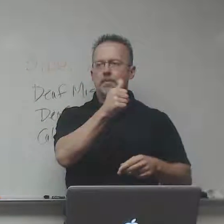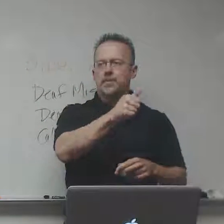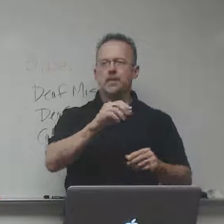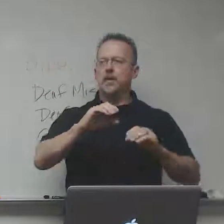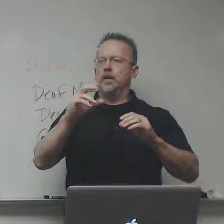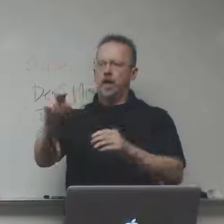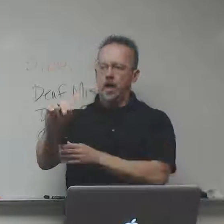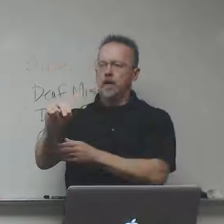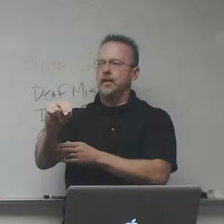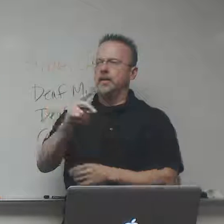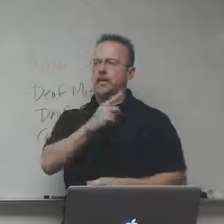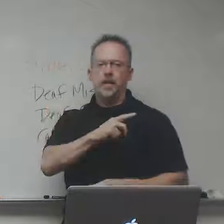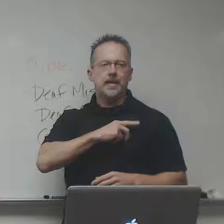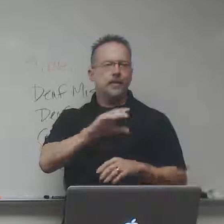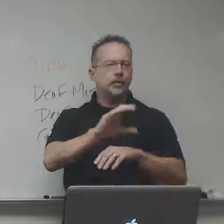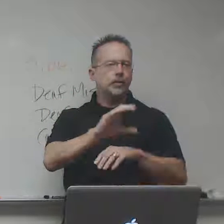disciples in the church and baptizing them.